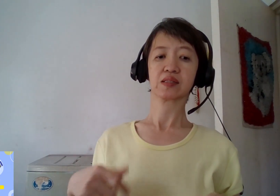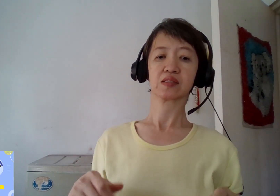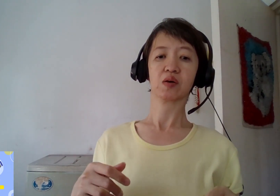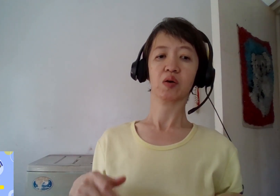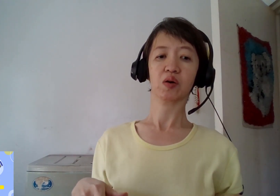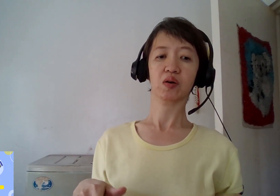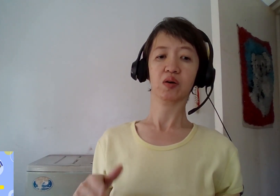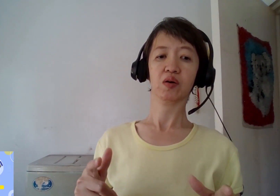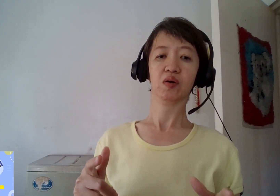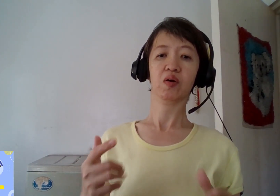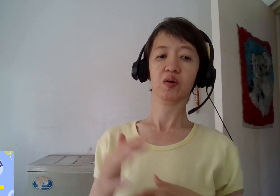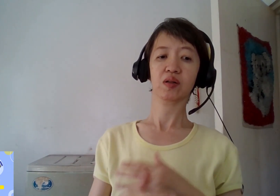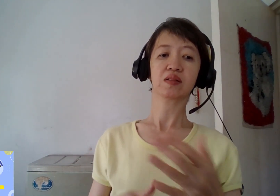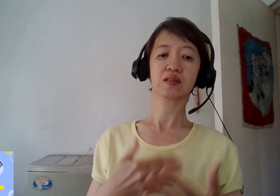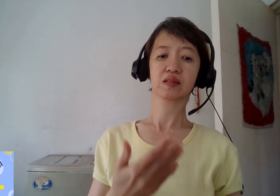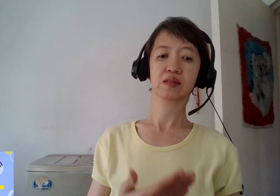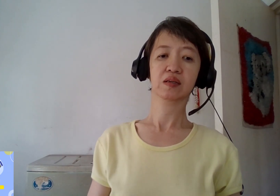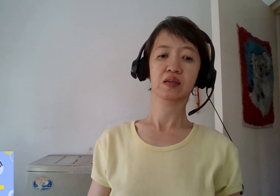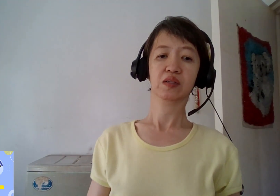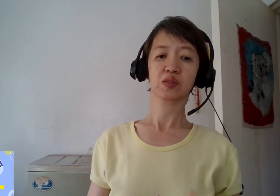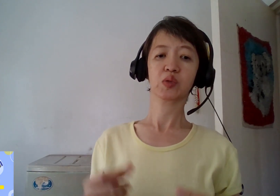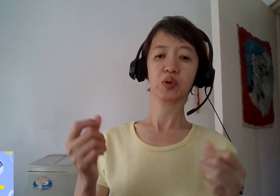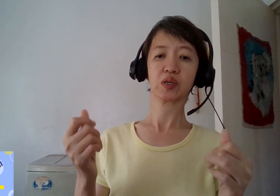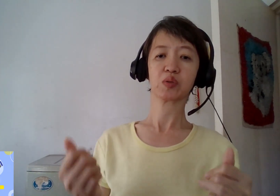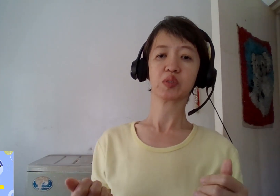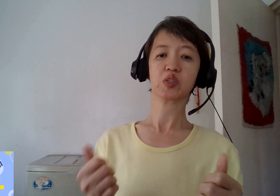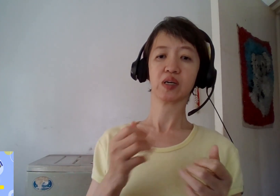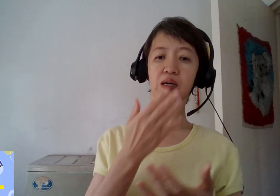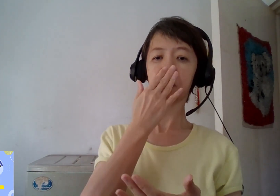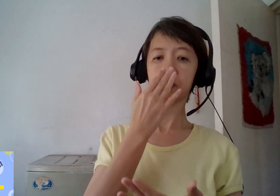Let's all do a good job